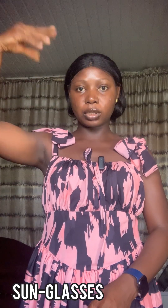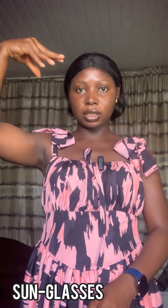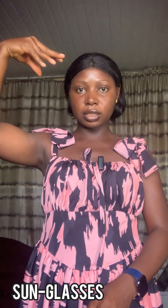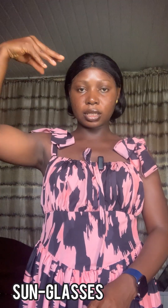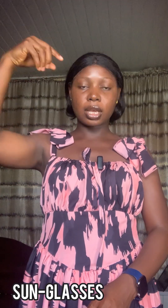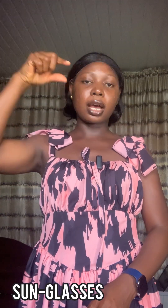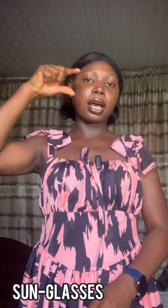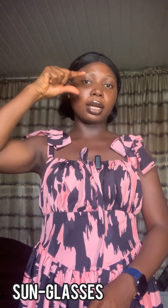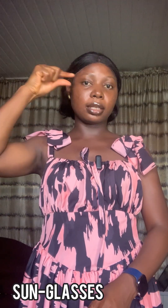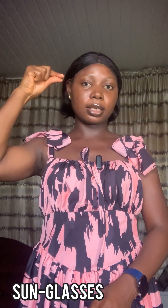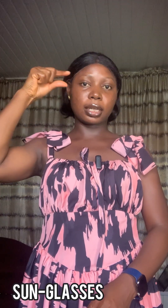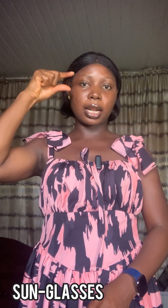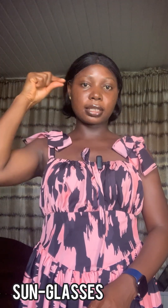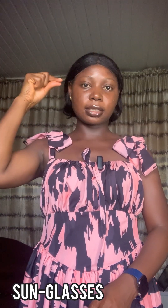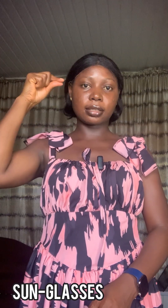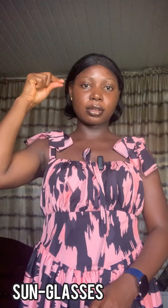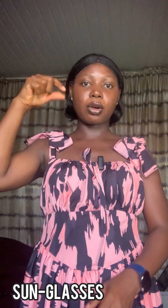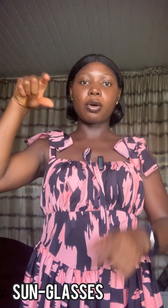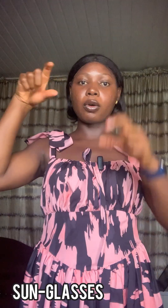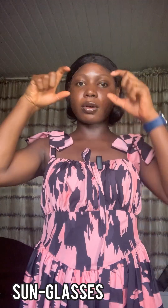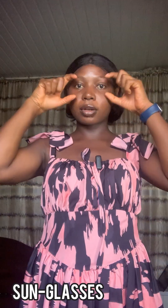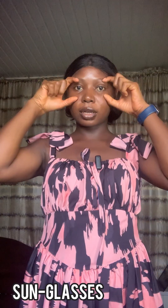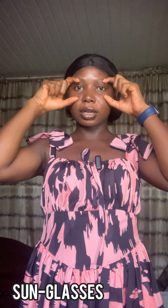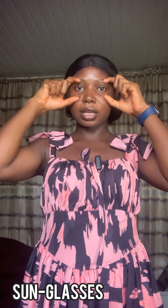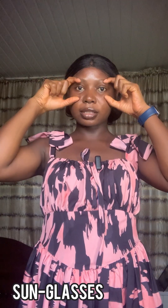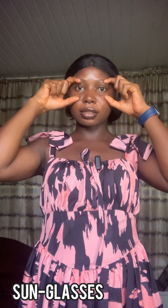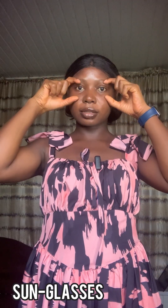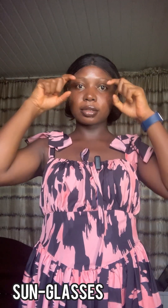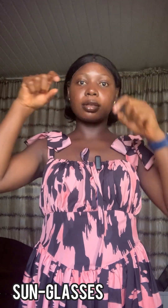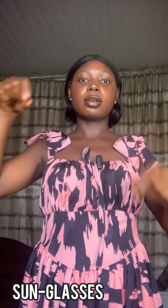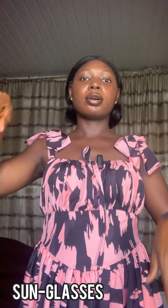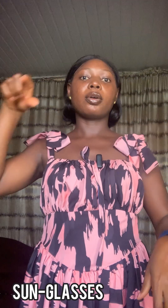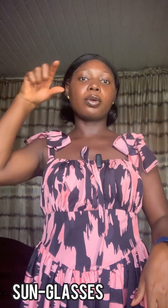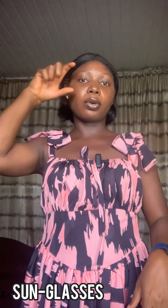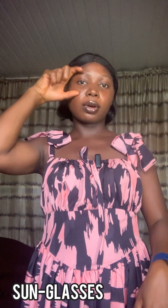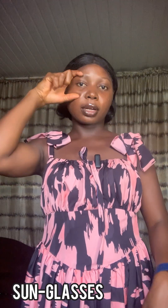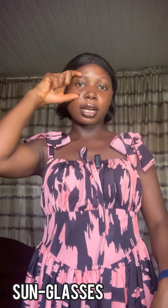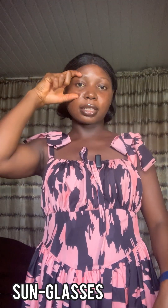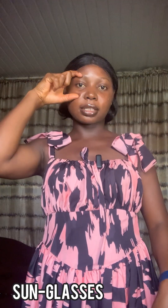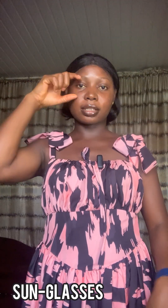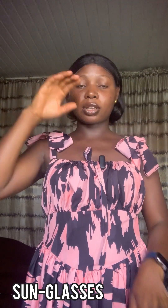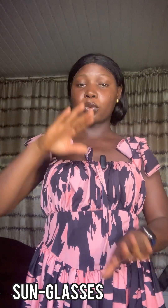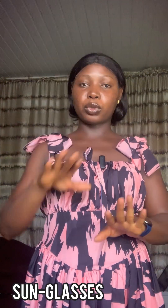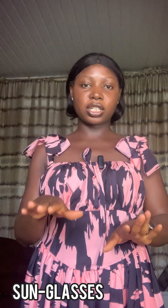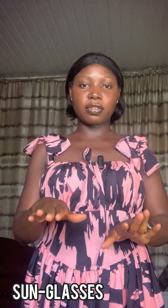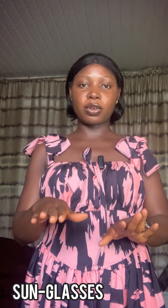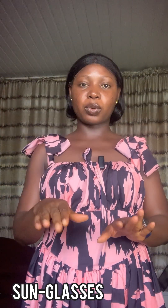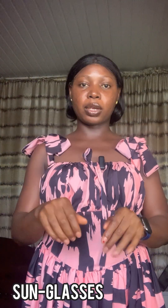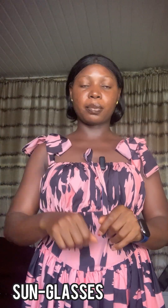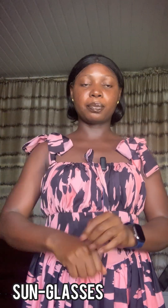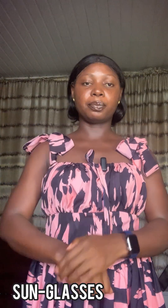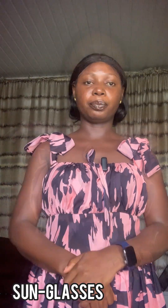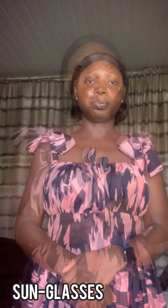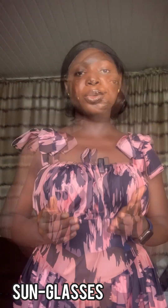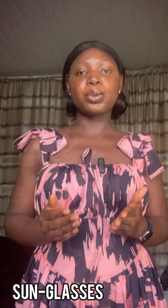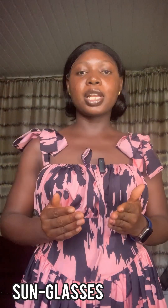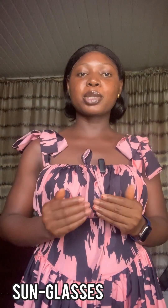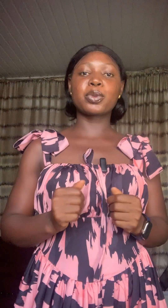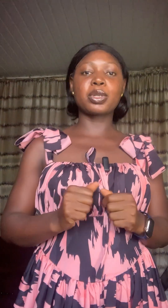this and glasses, or glasses, or glasses, whichever way. So let's put some of